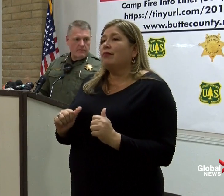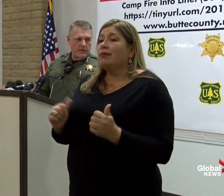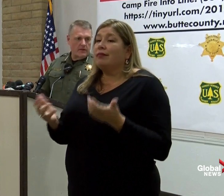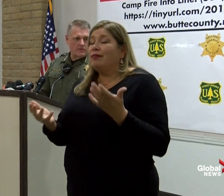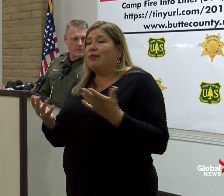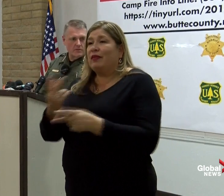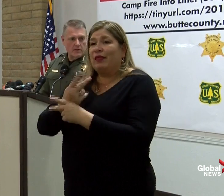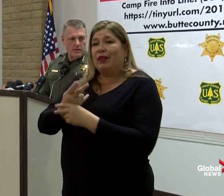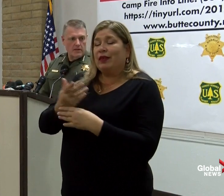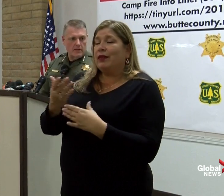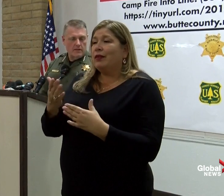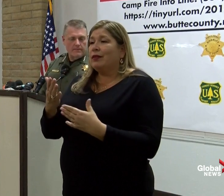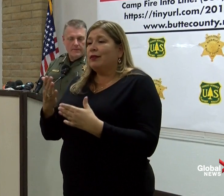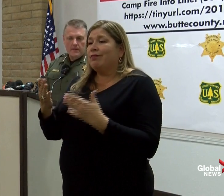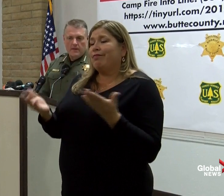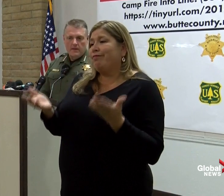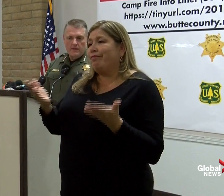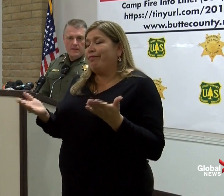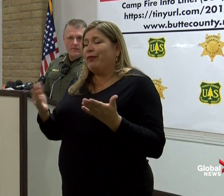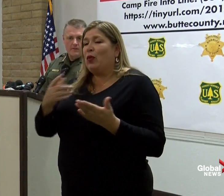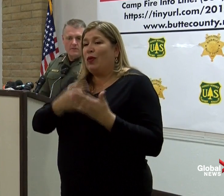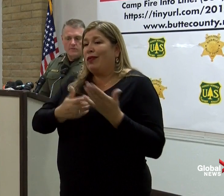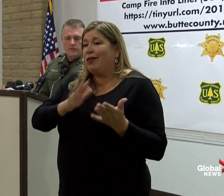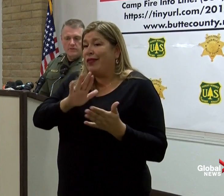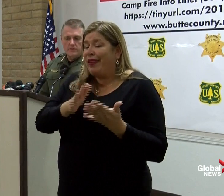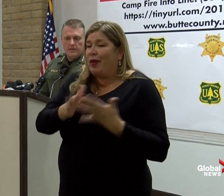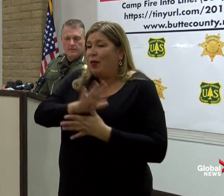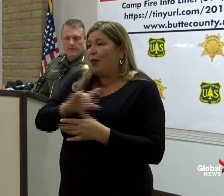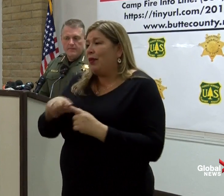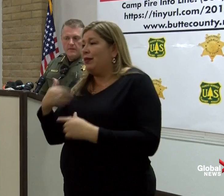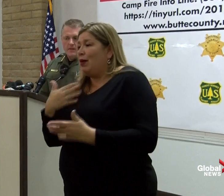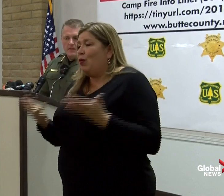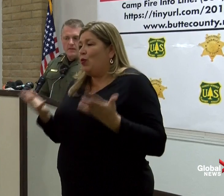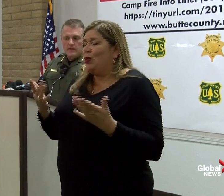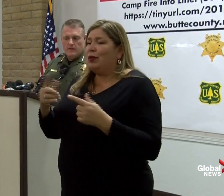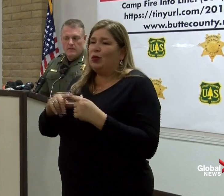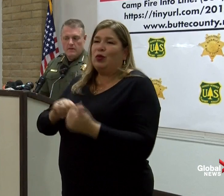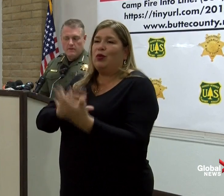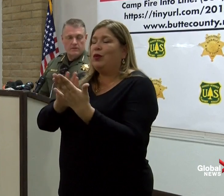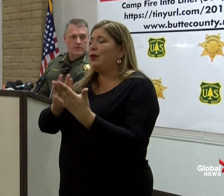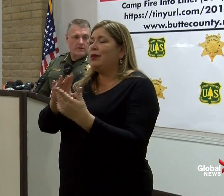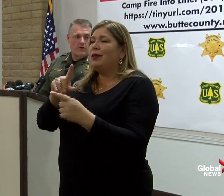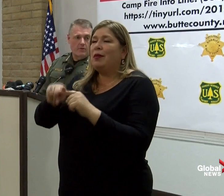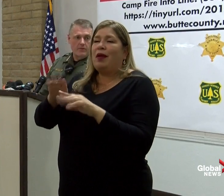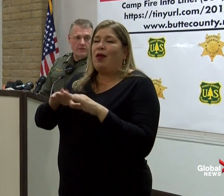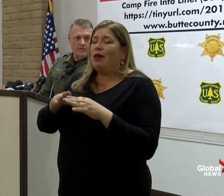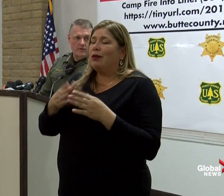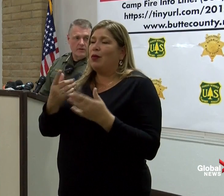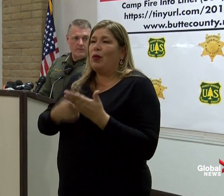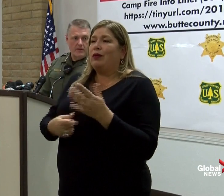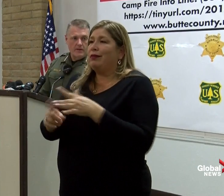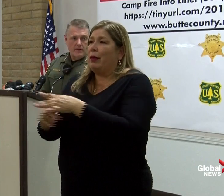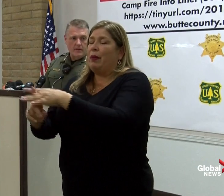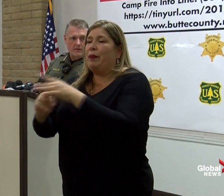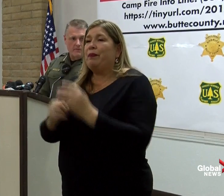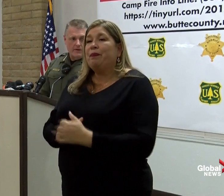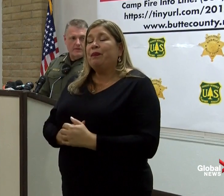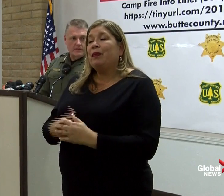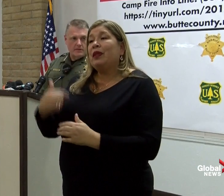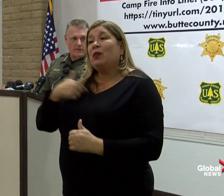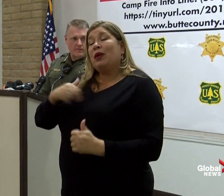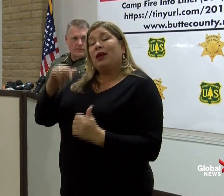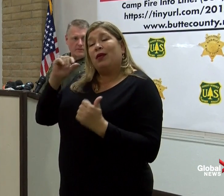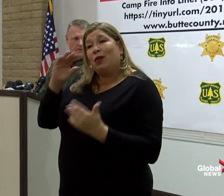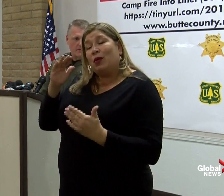the competing interests and deal with the situations that they come up. Our sincere hope is that we're going to be